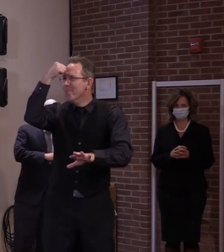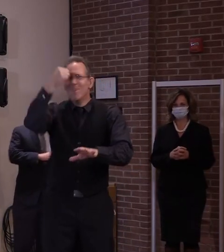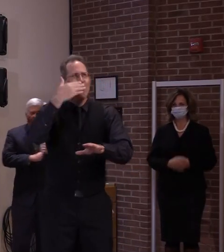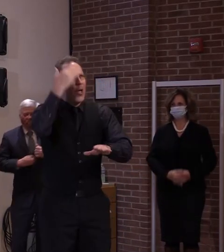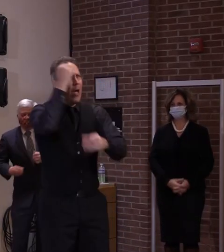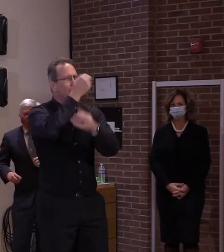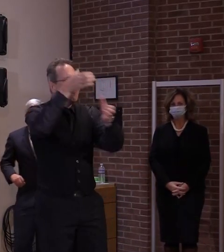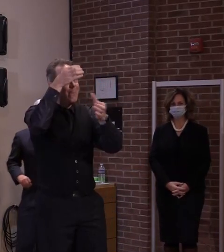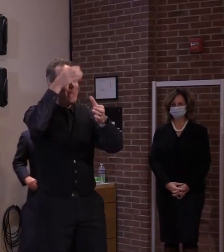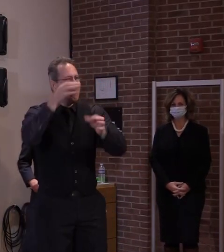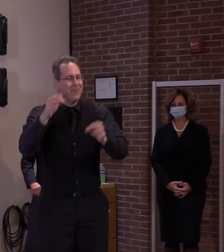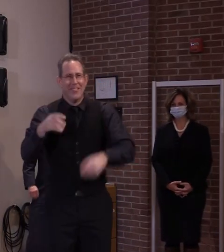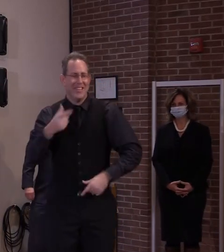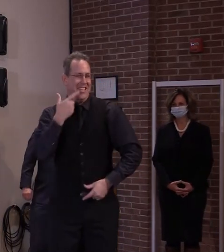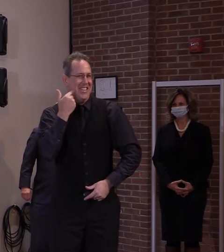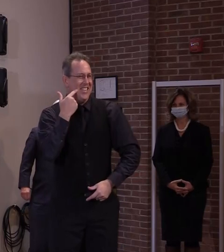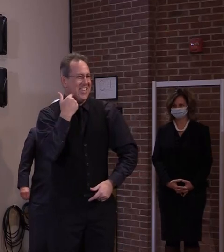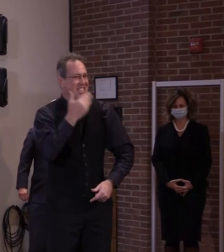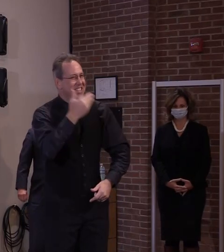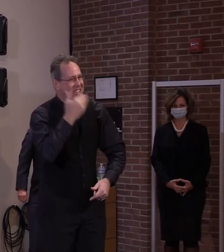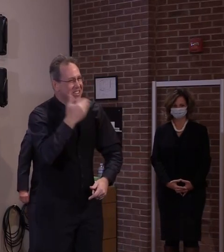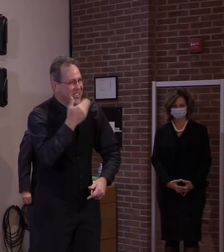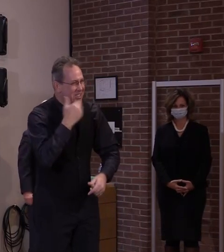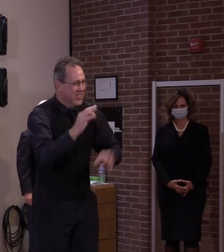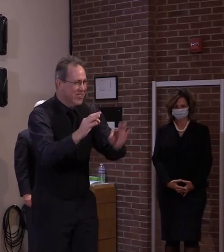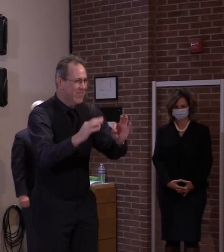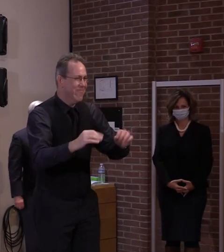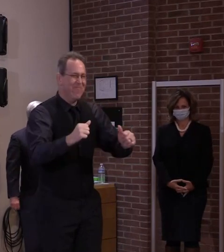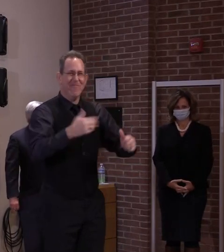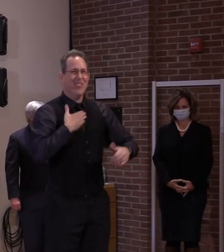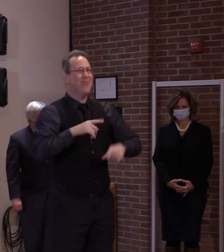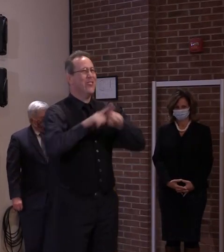you, Greg. Merry Christmas. Merry Christmas. We'll talk to